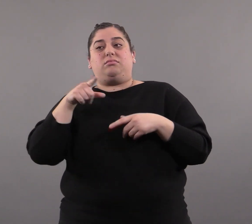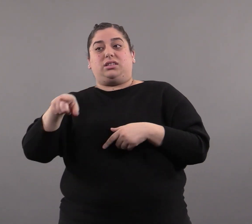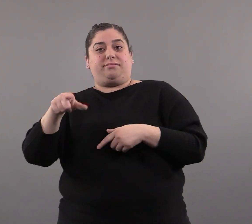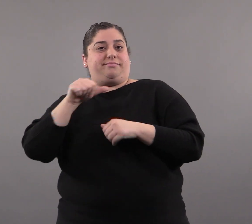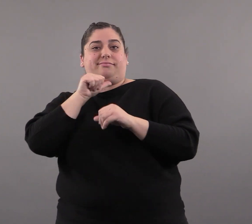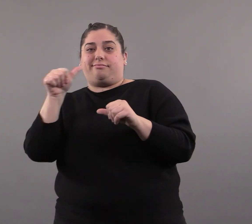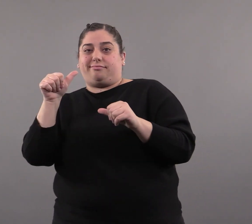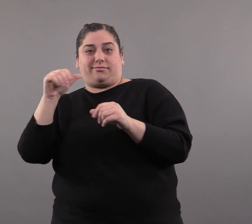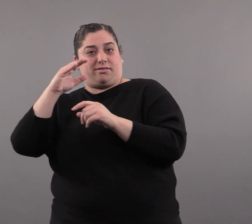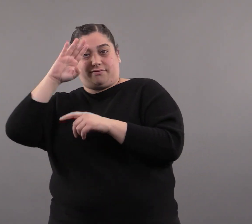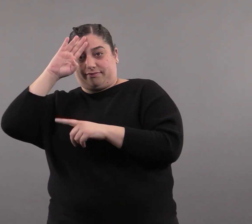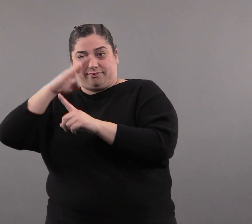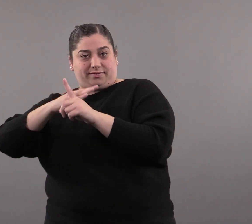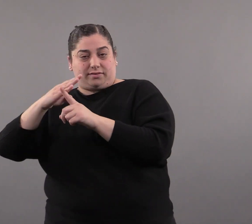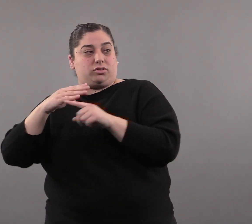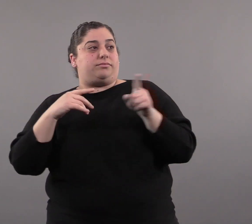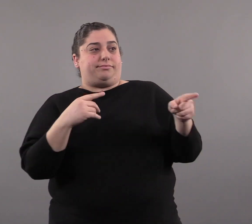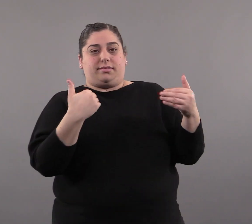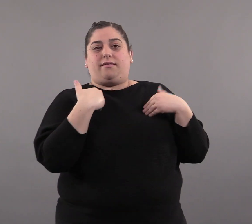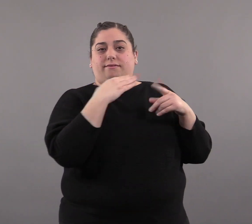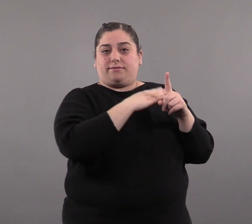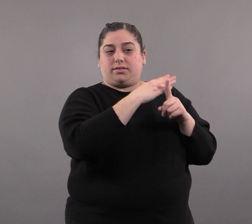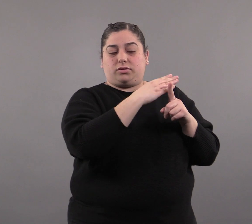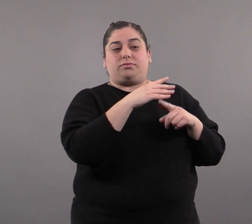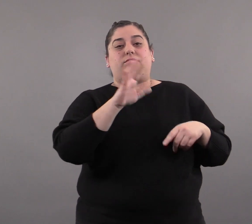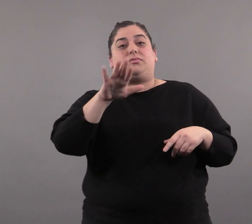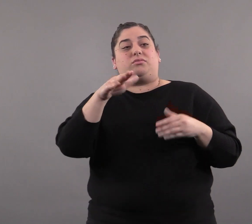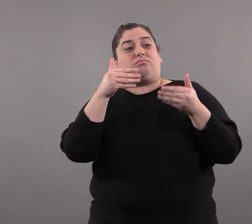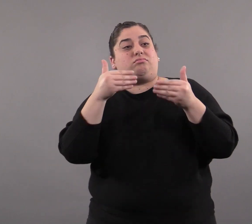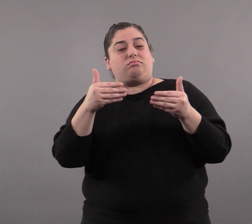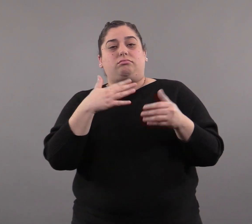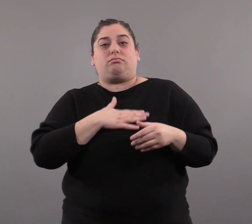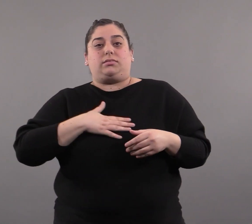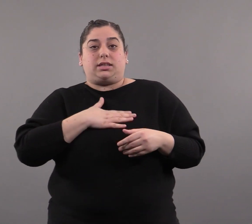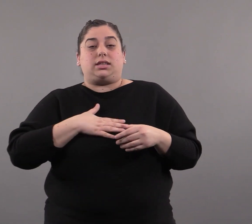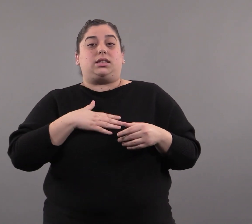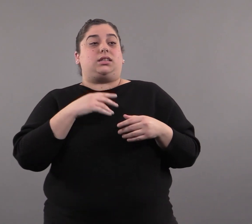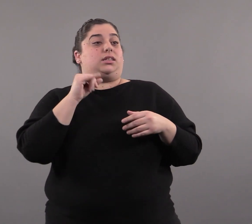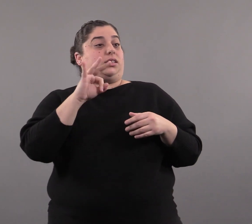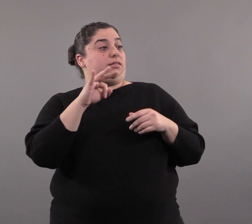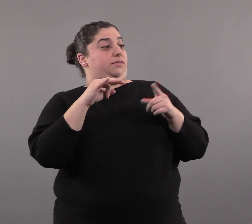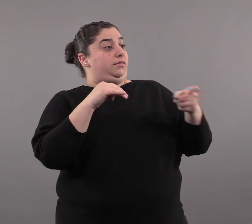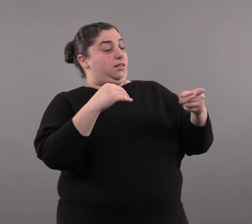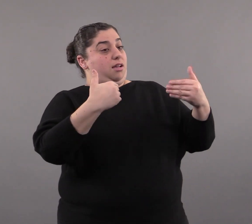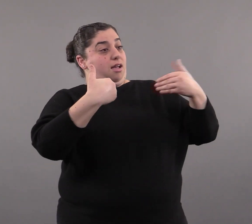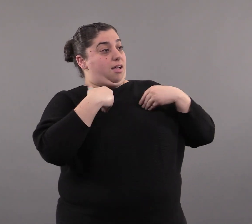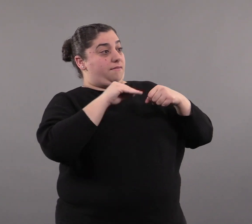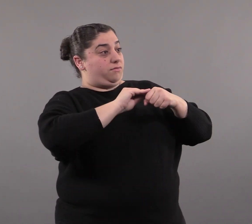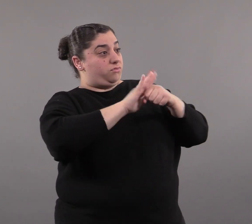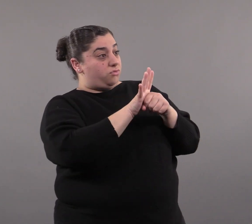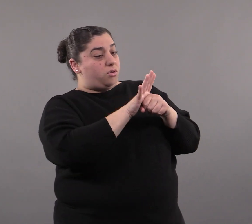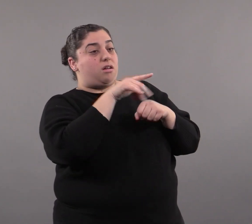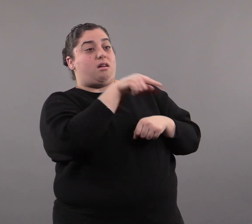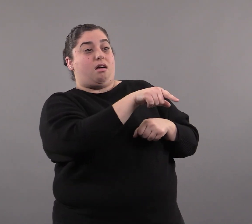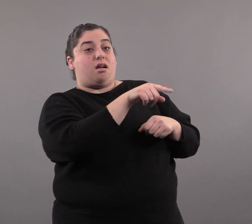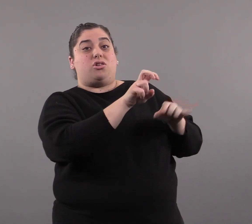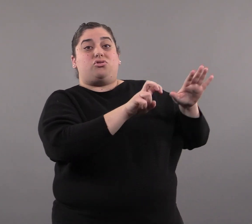association to someone who's a confirmed who has a confirmed test or has traveled. And again, if neither of those